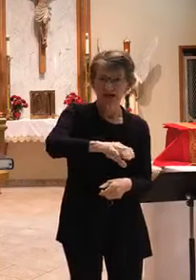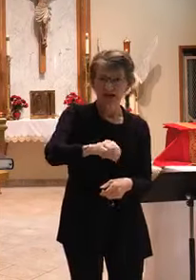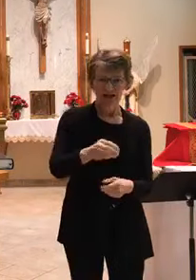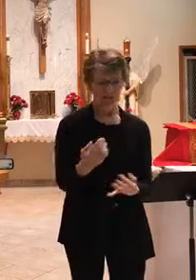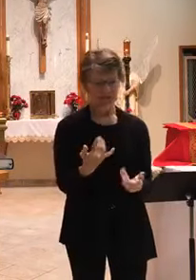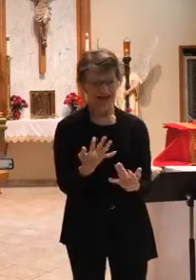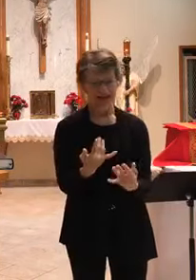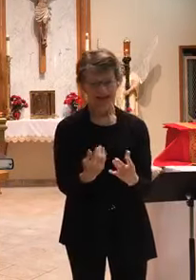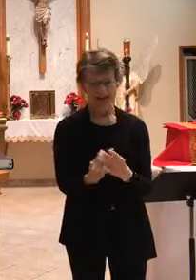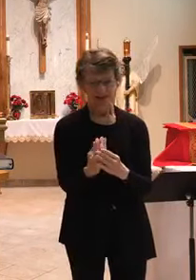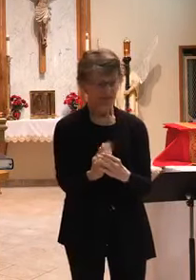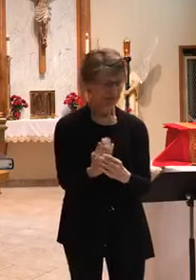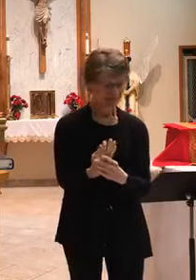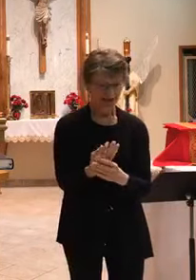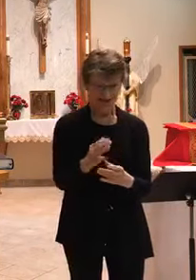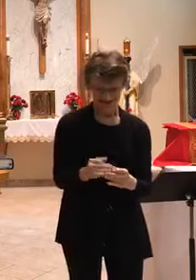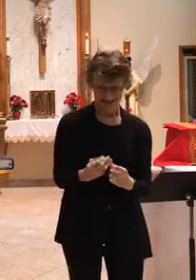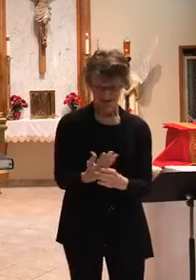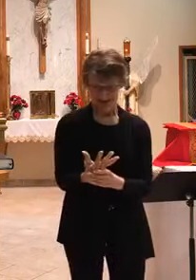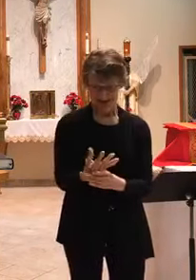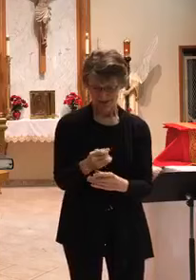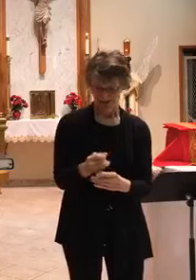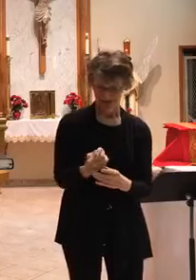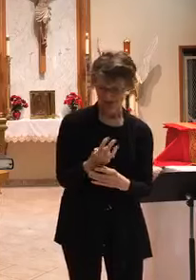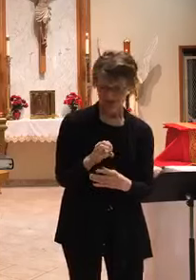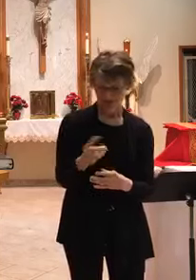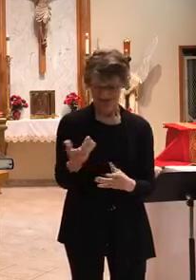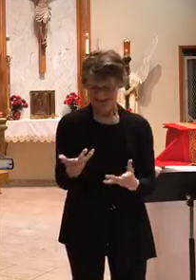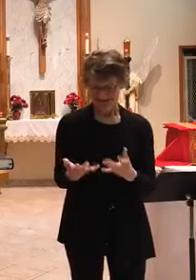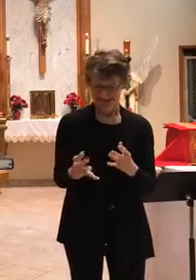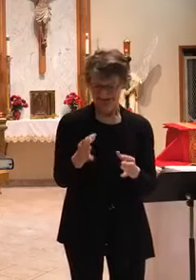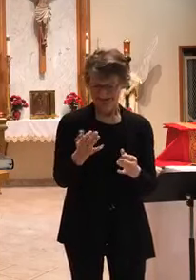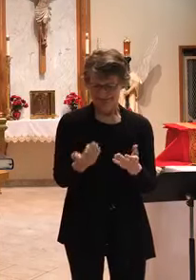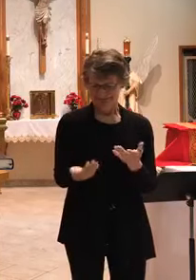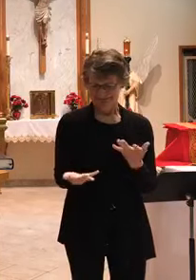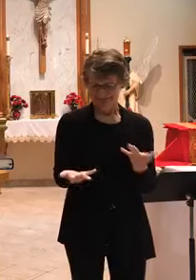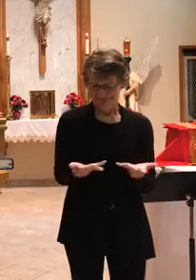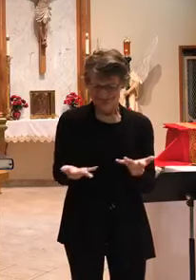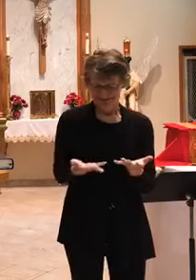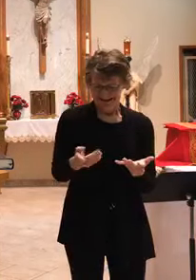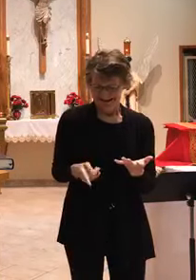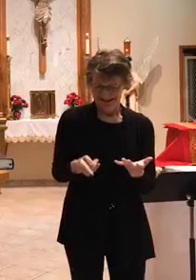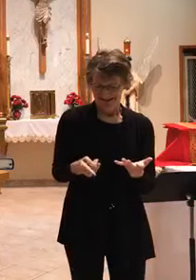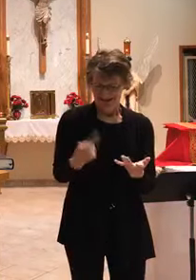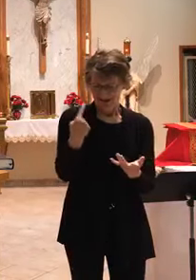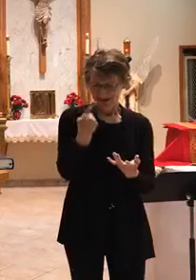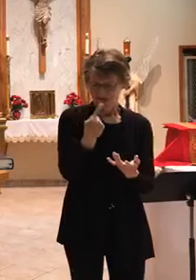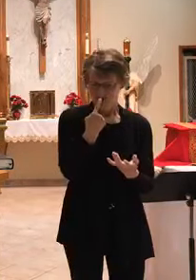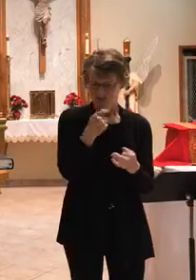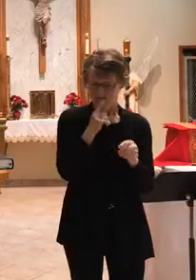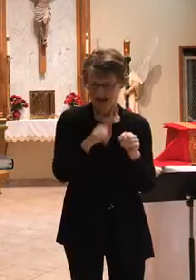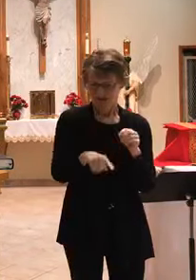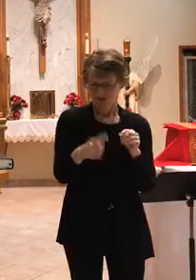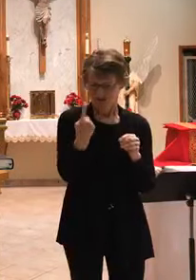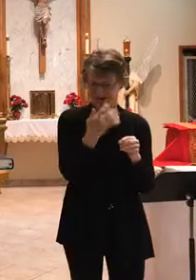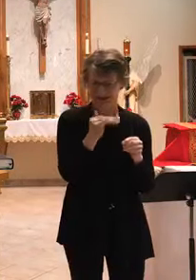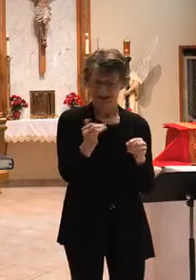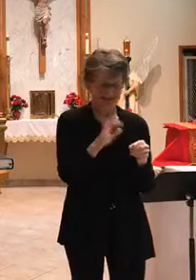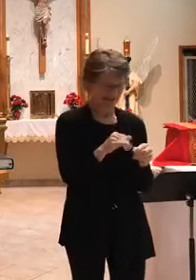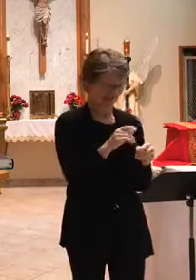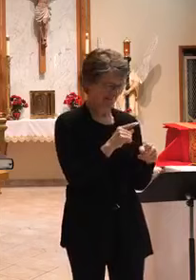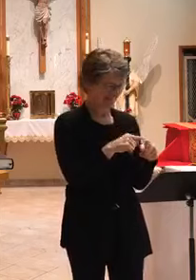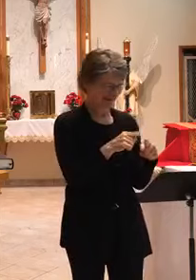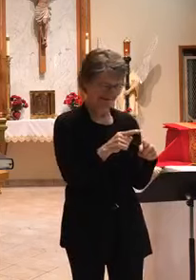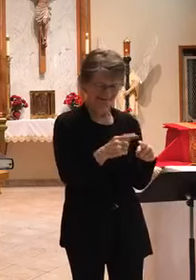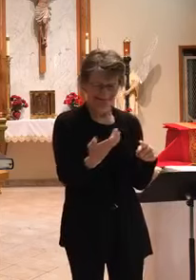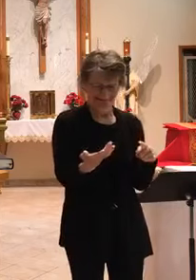the plant? This is my first garden in 53 years. I don't know. I'm going, is this what a tomato looks like? Is this what a bean